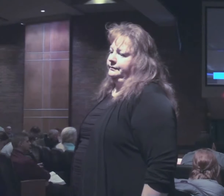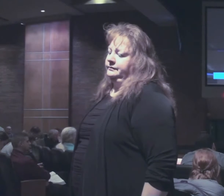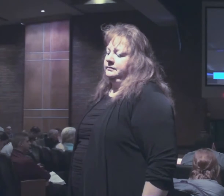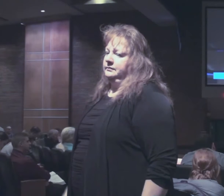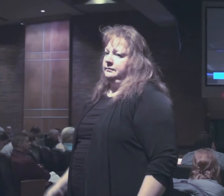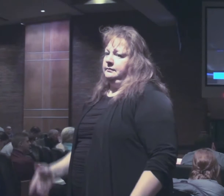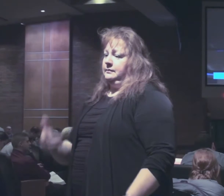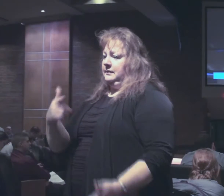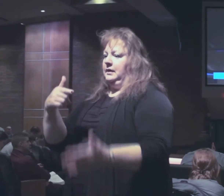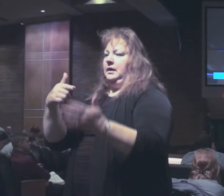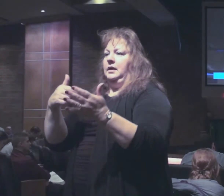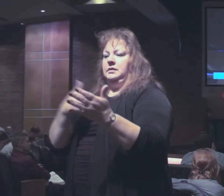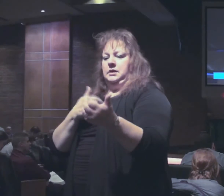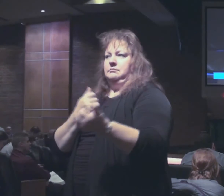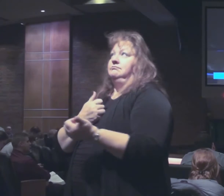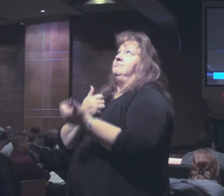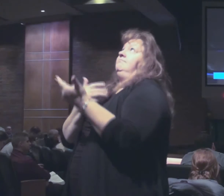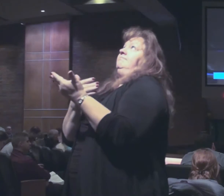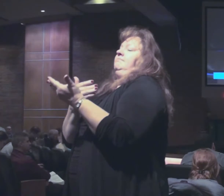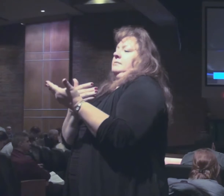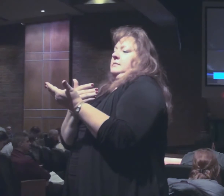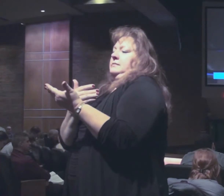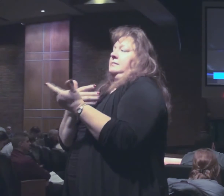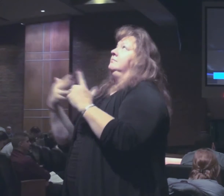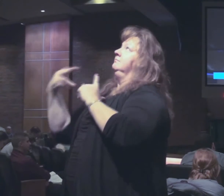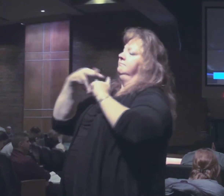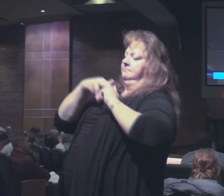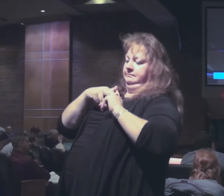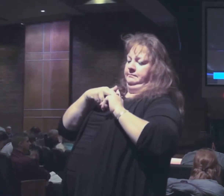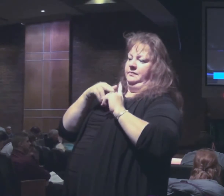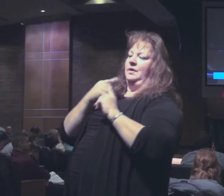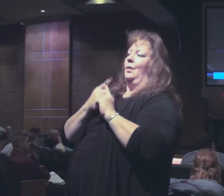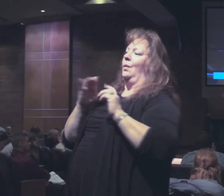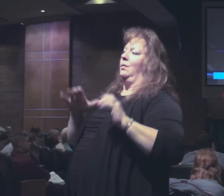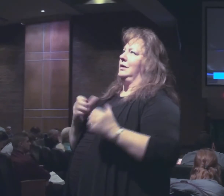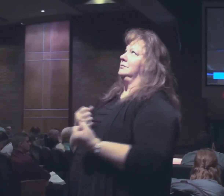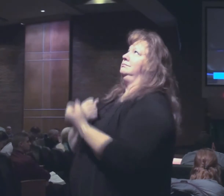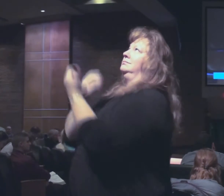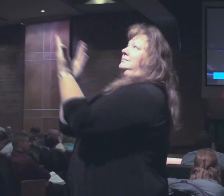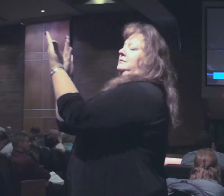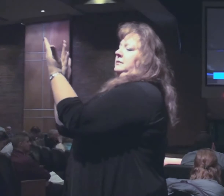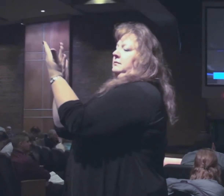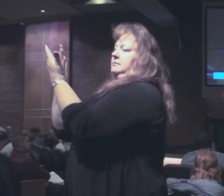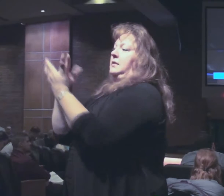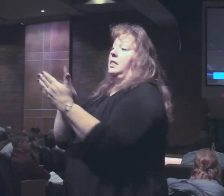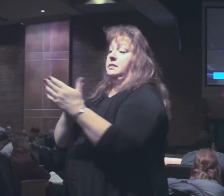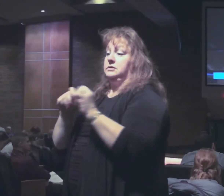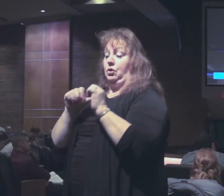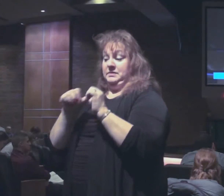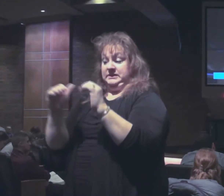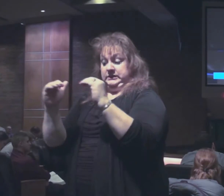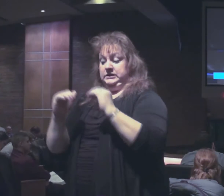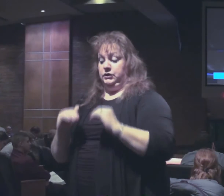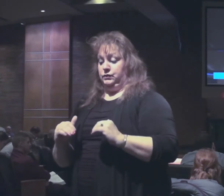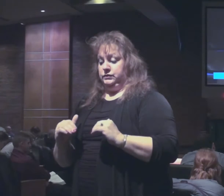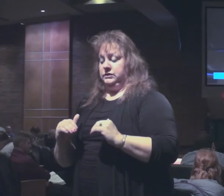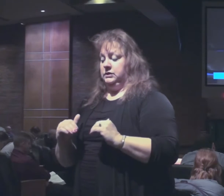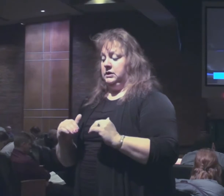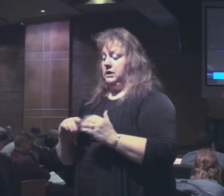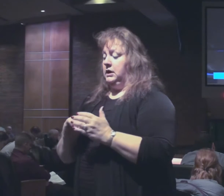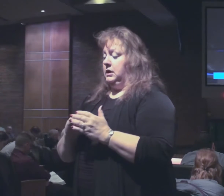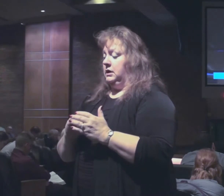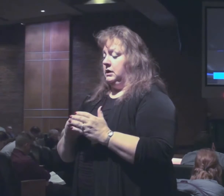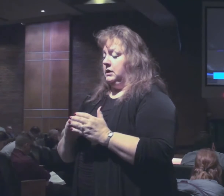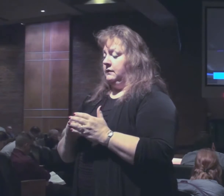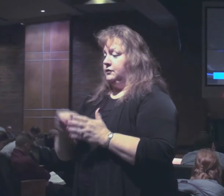And thus are an expression of the righteousness they have received. He continues in